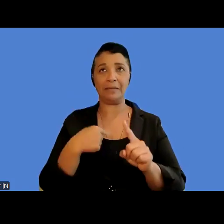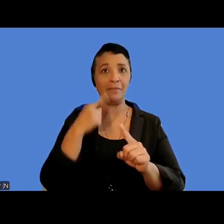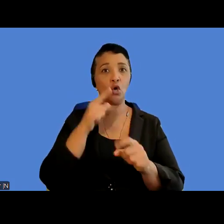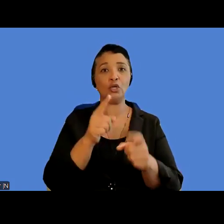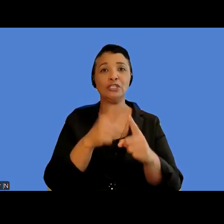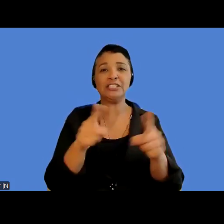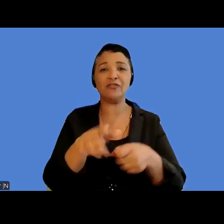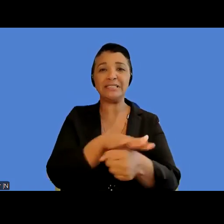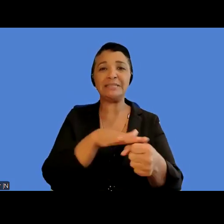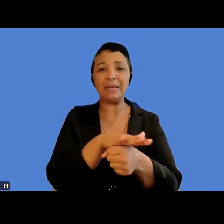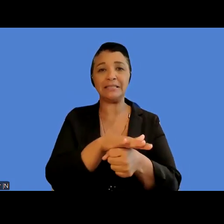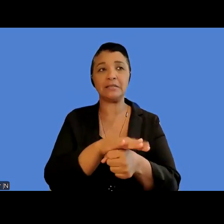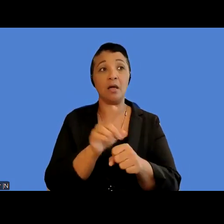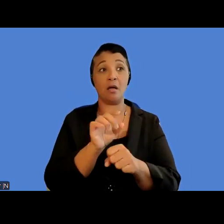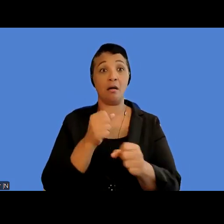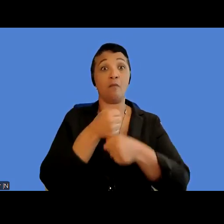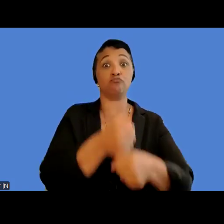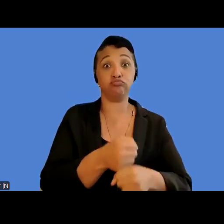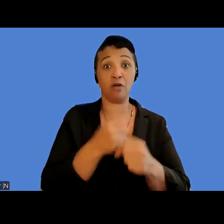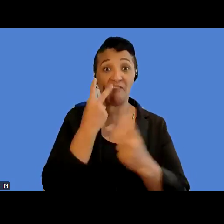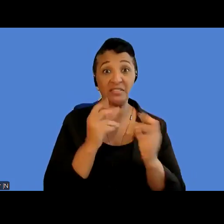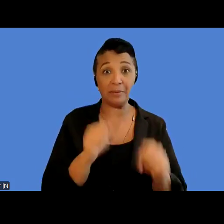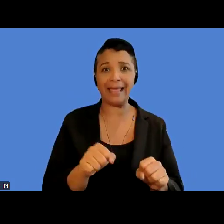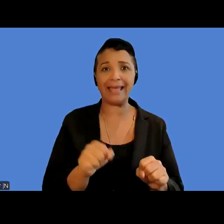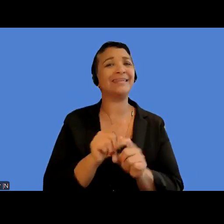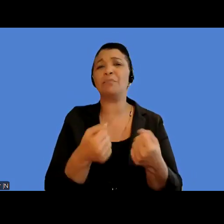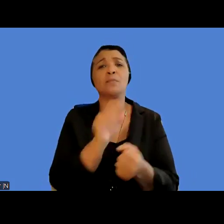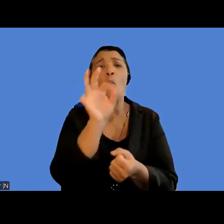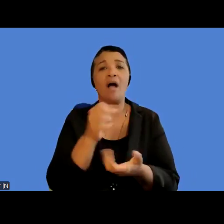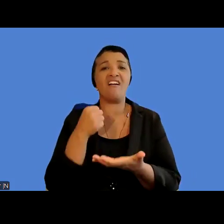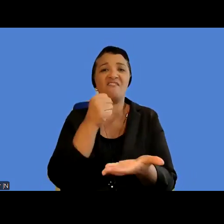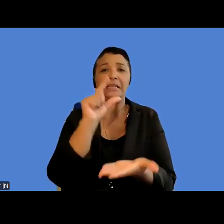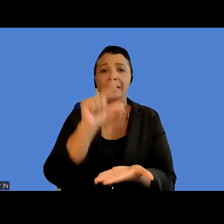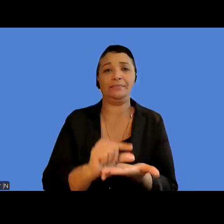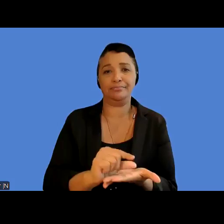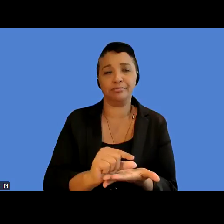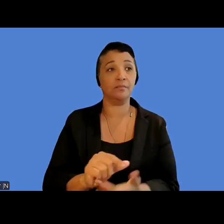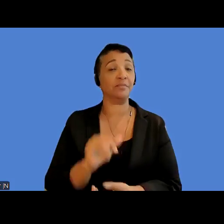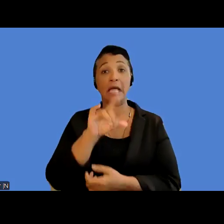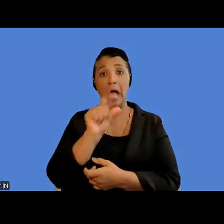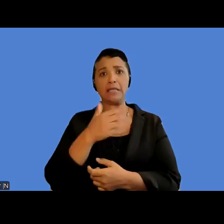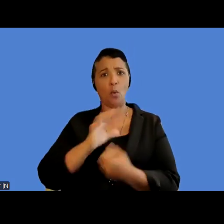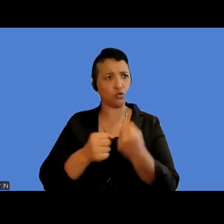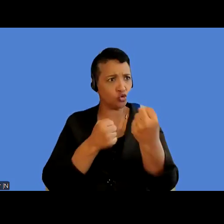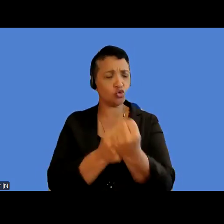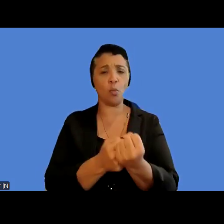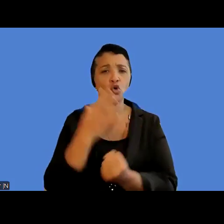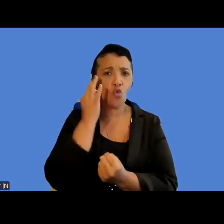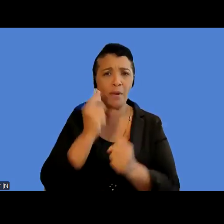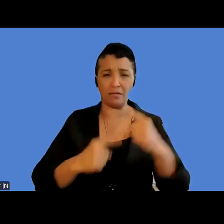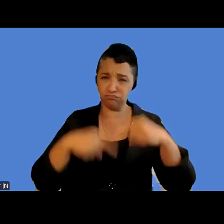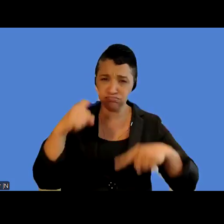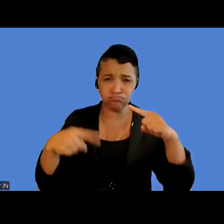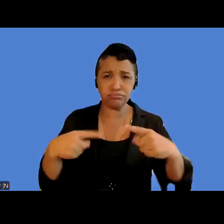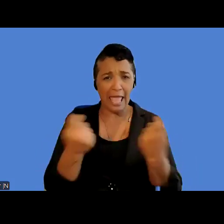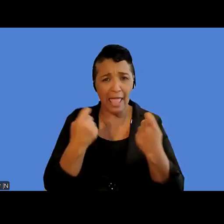especially for lack of funding. I mean, I know that I would like to fund all women with disabilities to participate in different